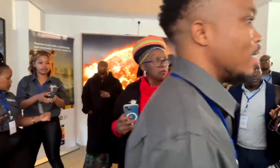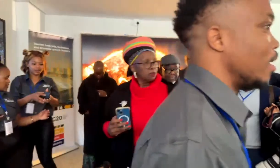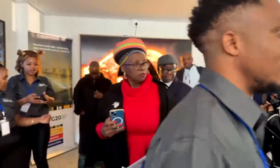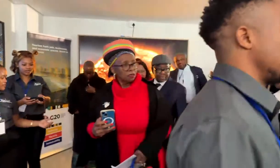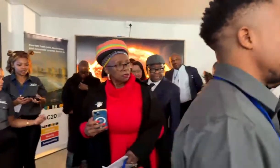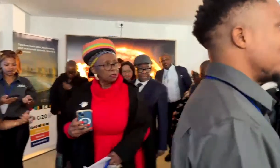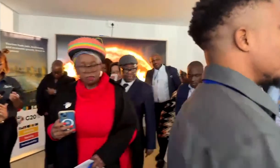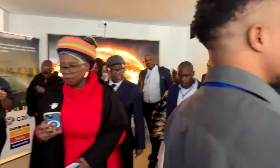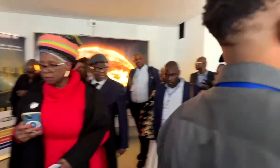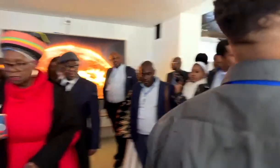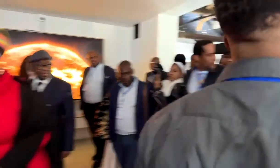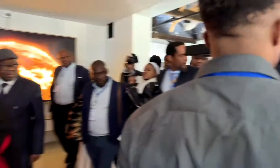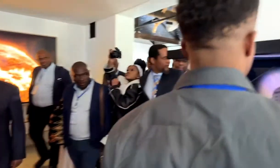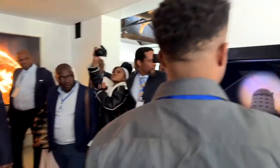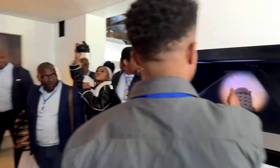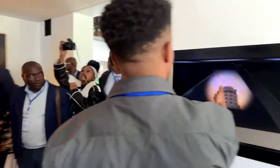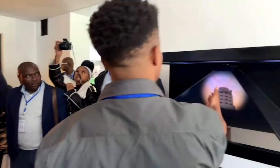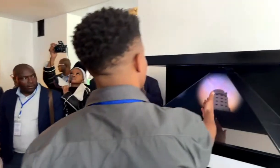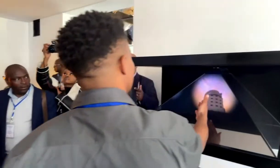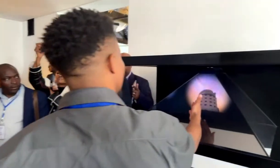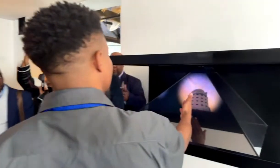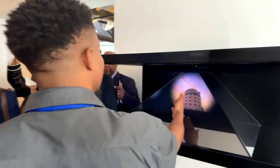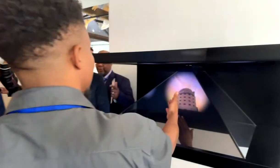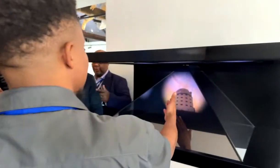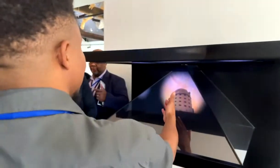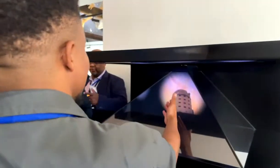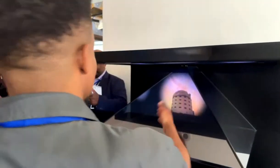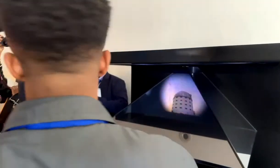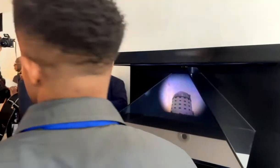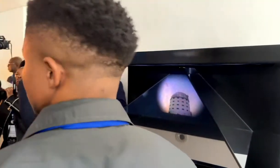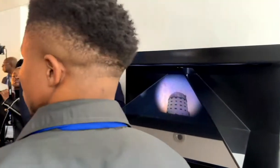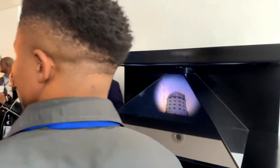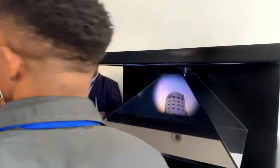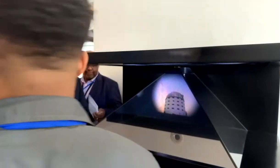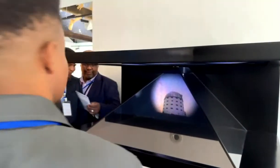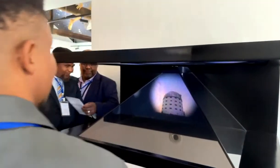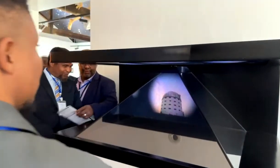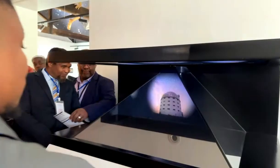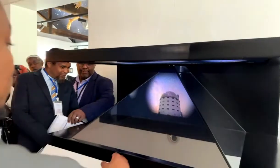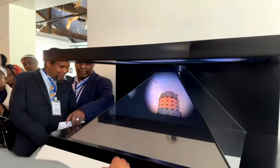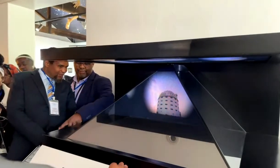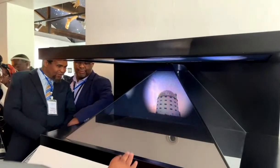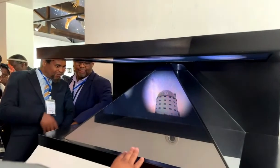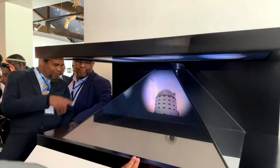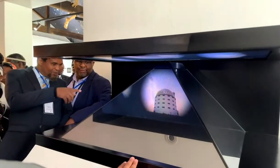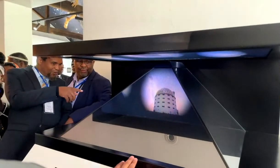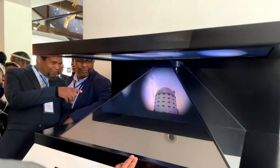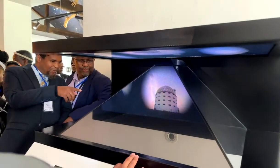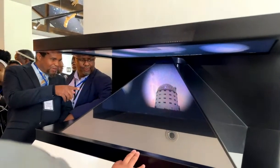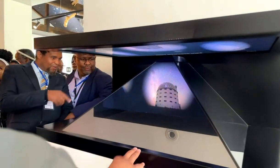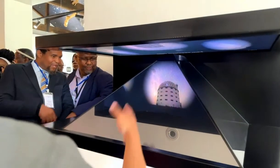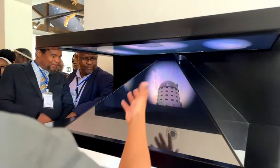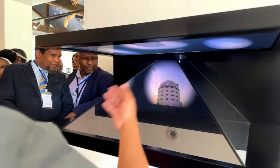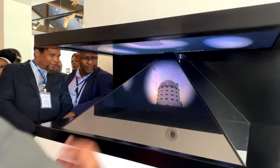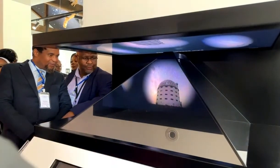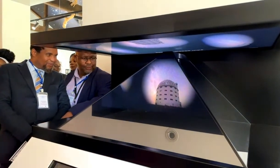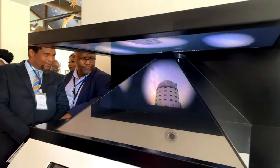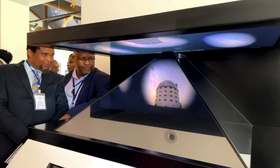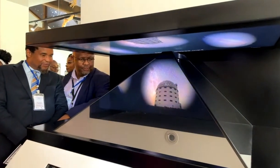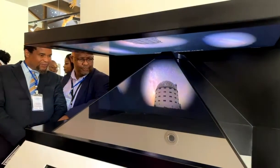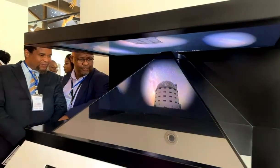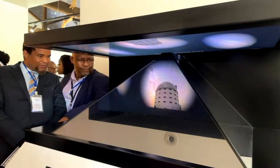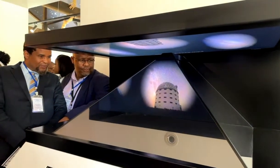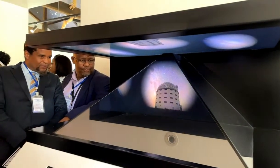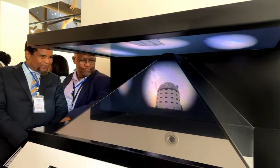Here you will see a video of our telescope, which is Southern African Large